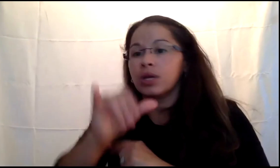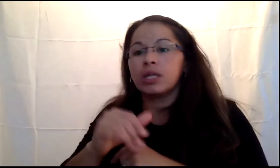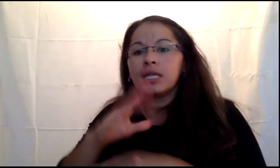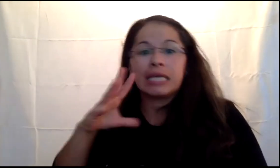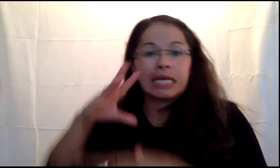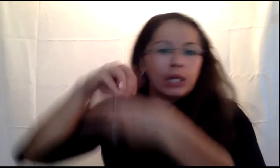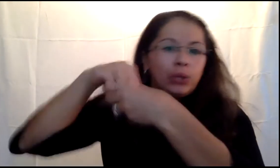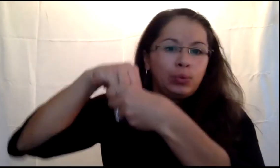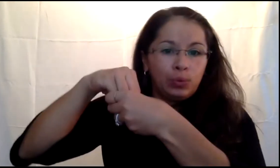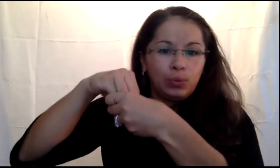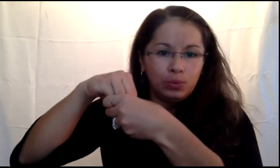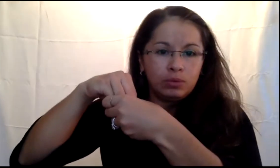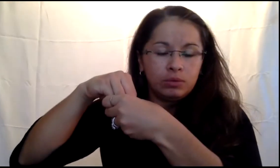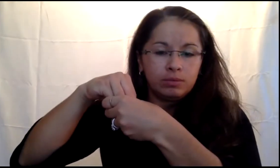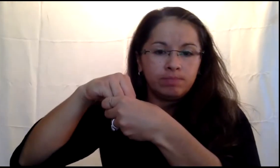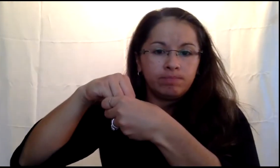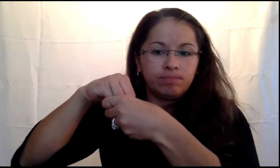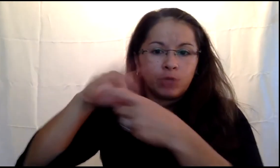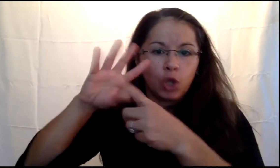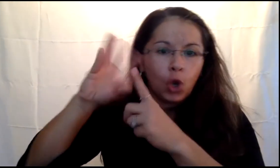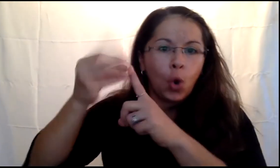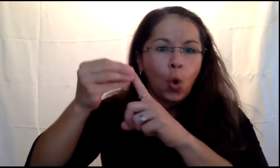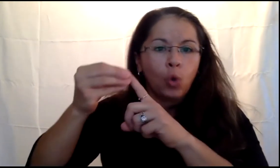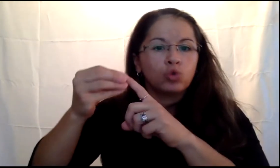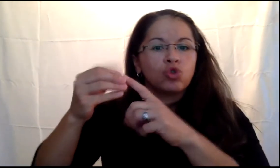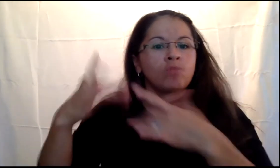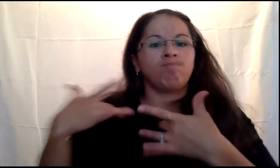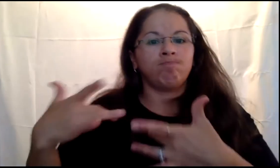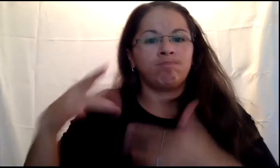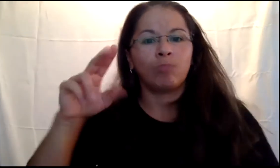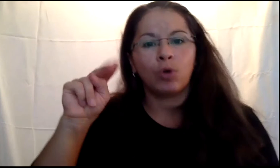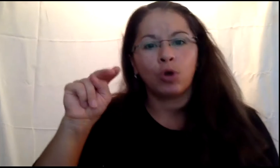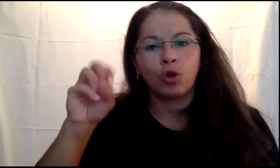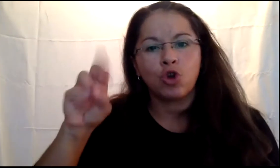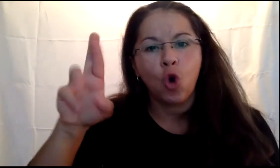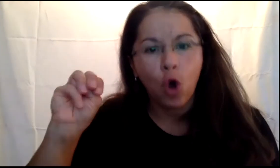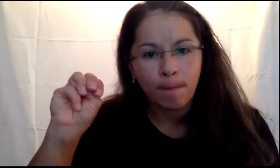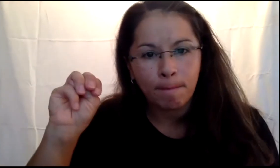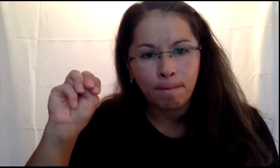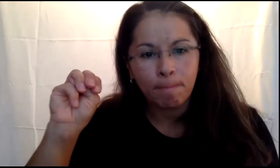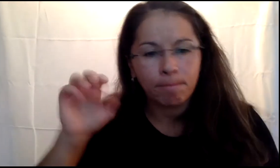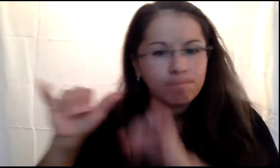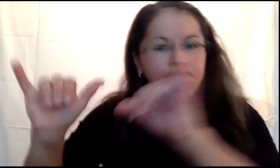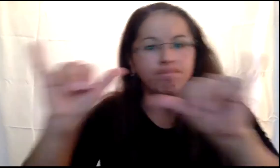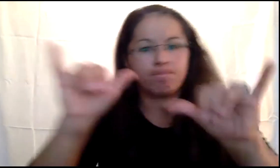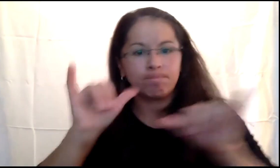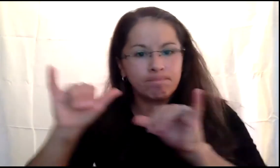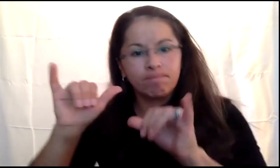include cultural norms from what students bring to us and what the faculty